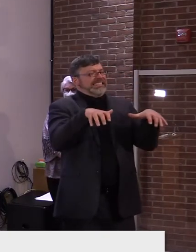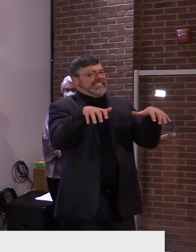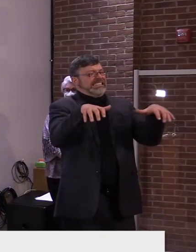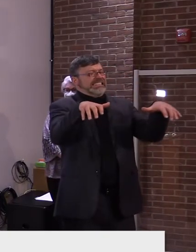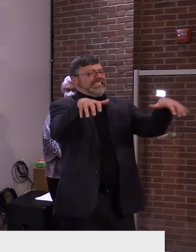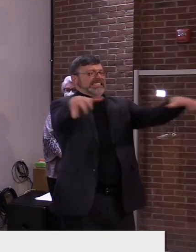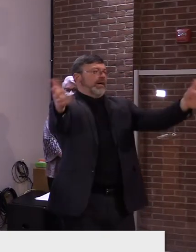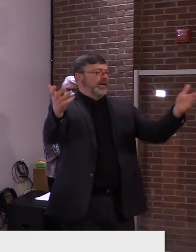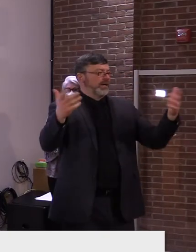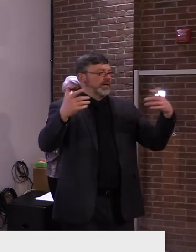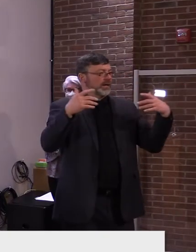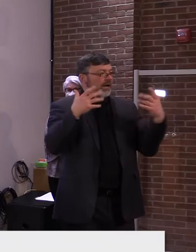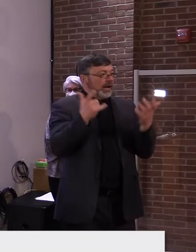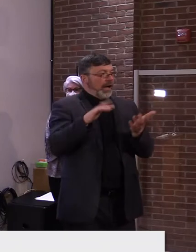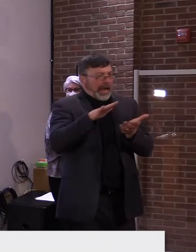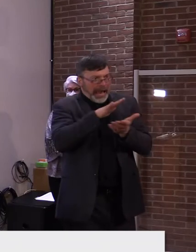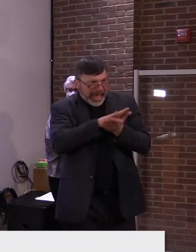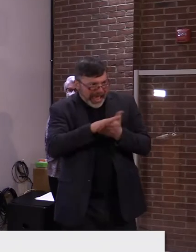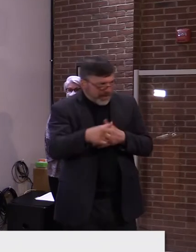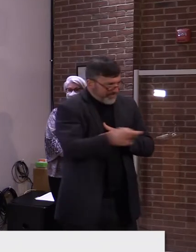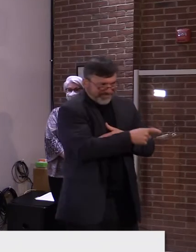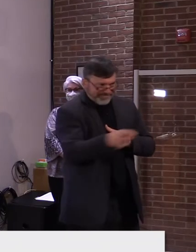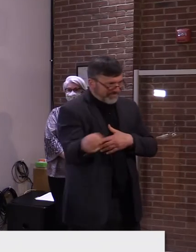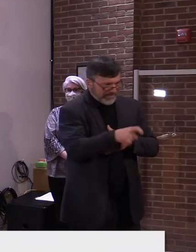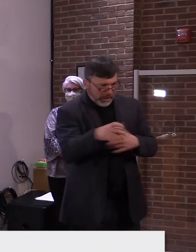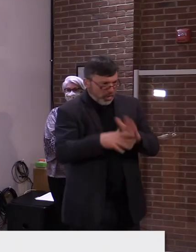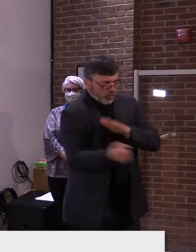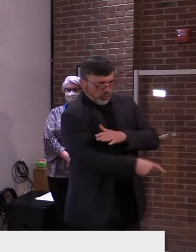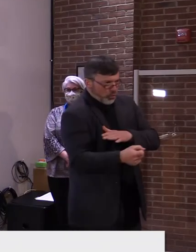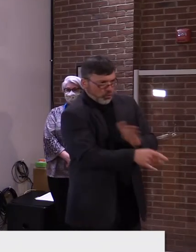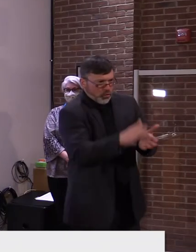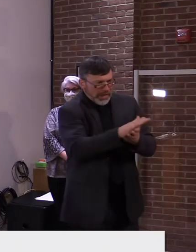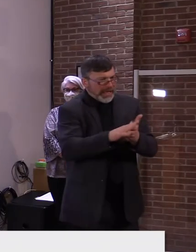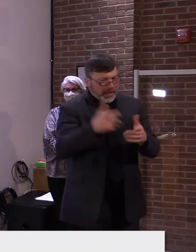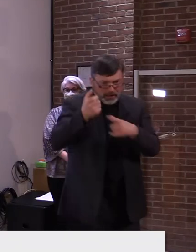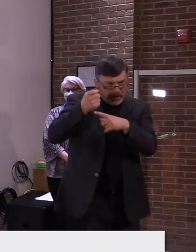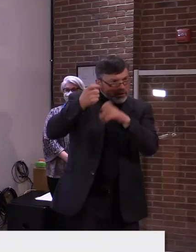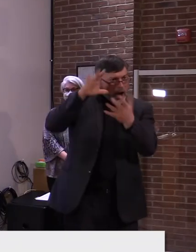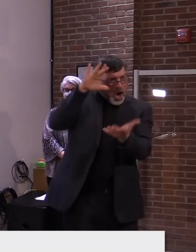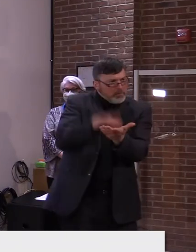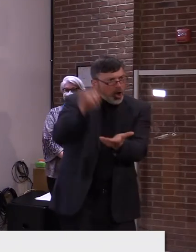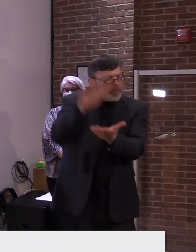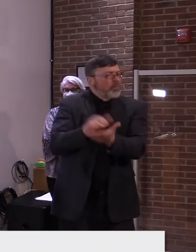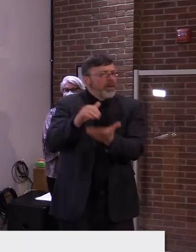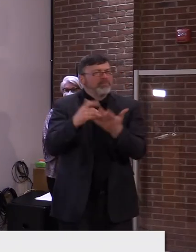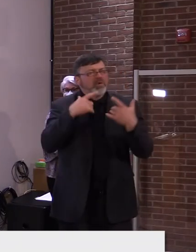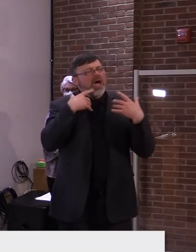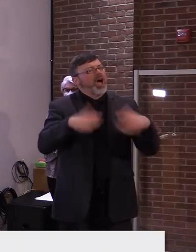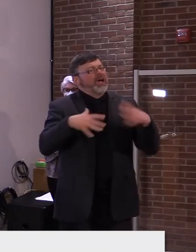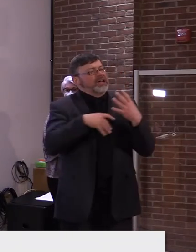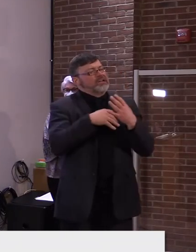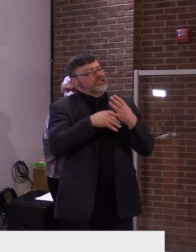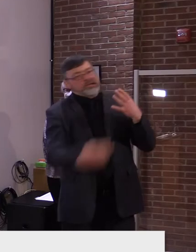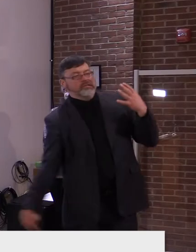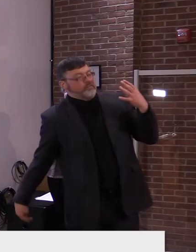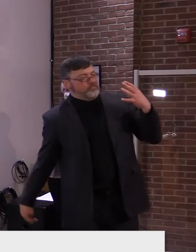of the laboratory, et cetera, at volumes that are just unparalleled with anything seen in the